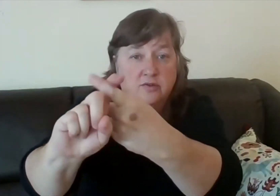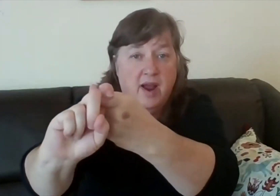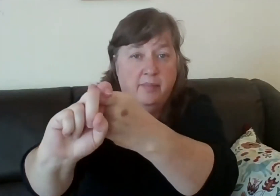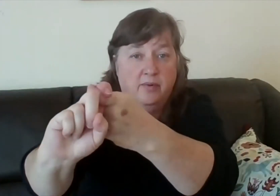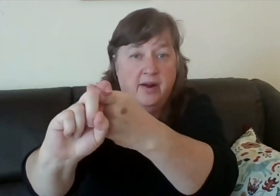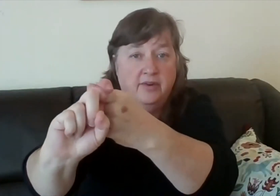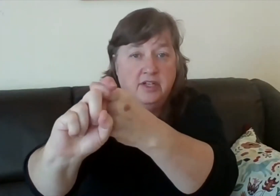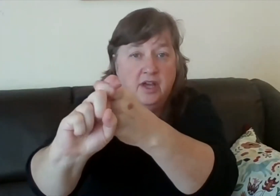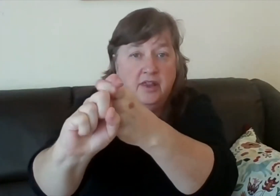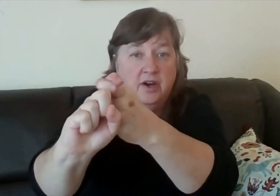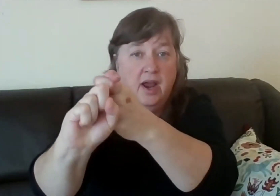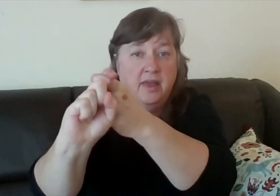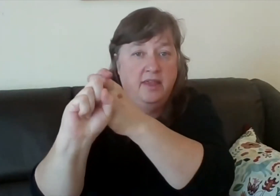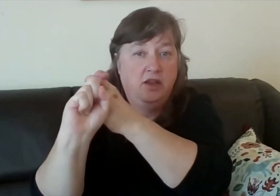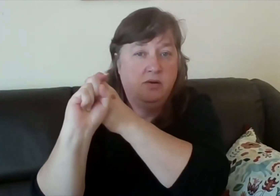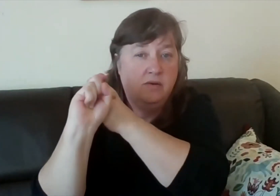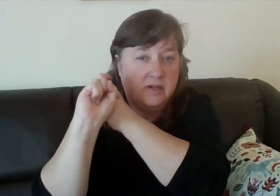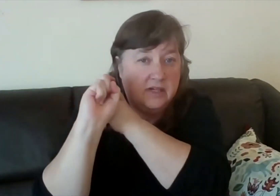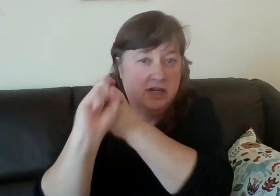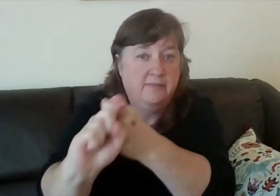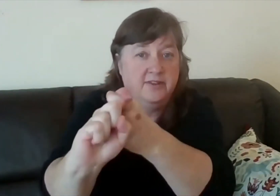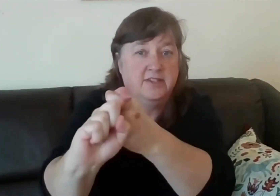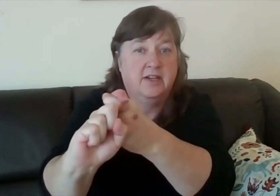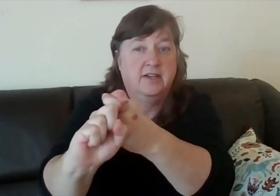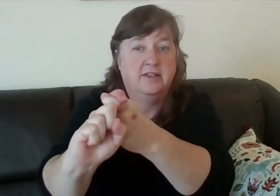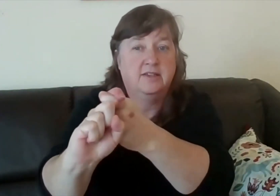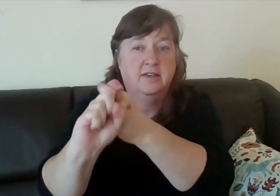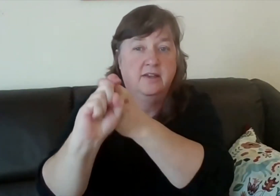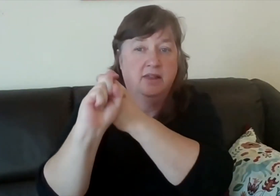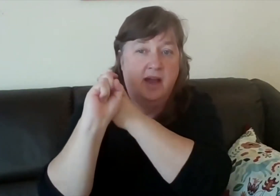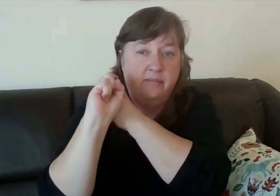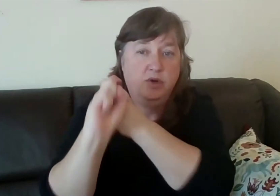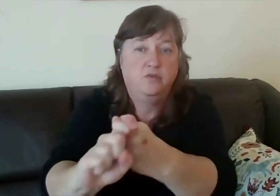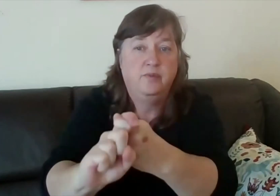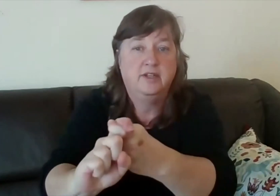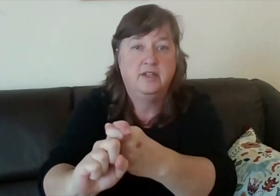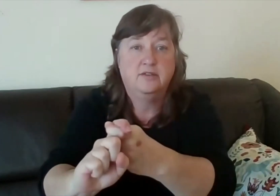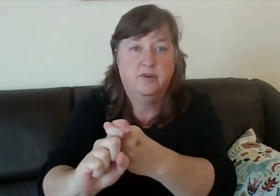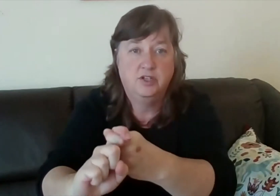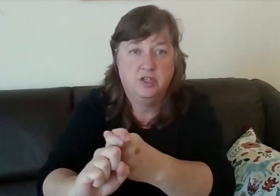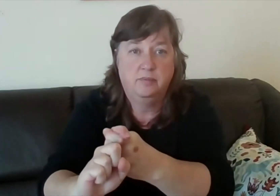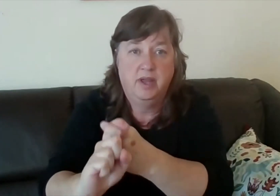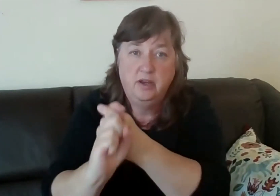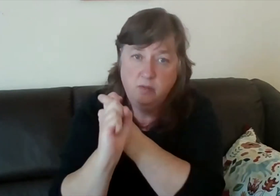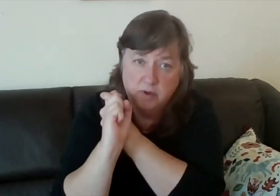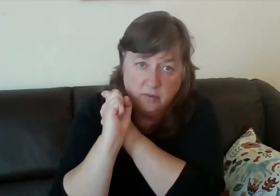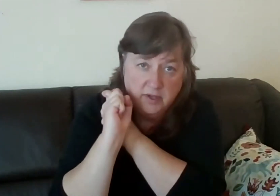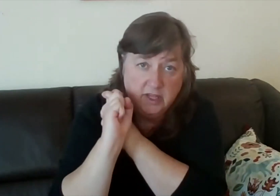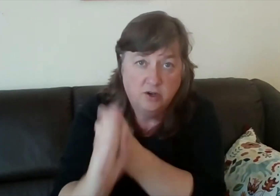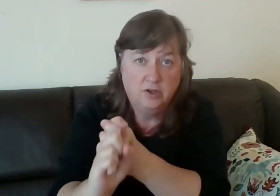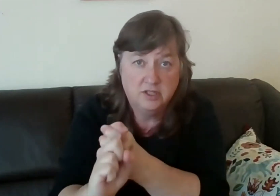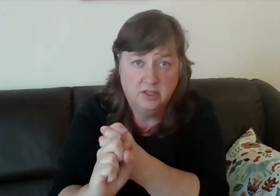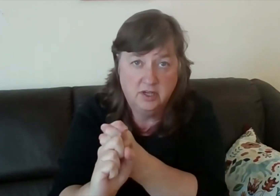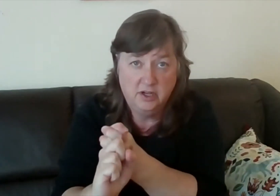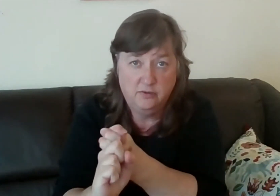wrap around each other and then you emphasize that movement as friendship and you put a really earnest look on your